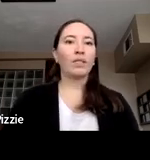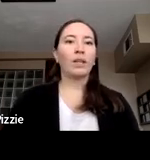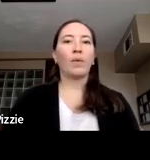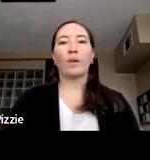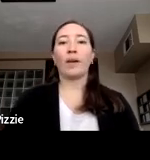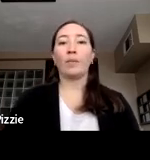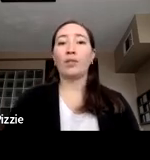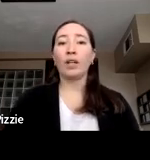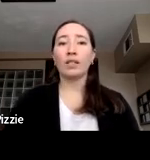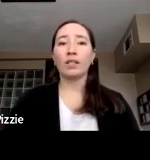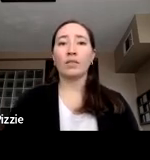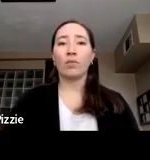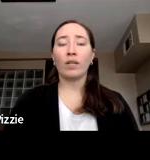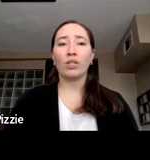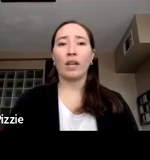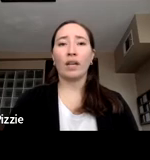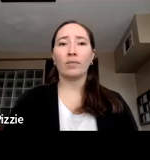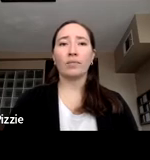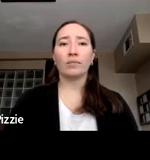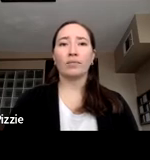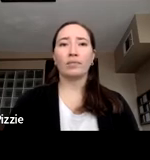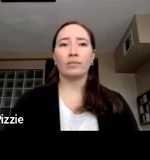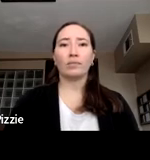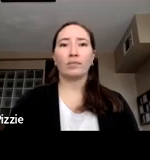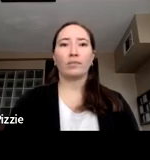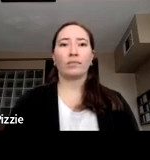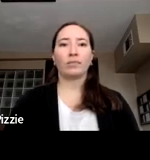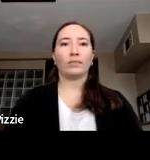So this time I want to pick a matrix question type.